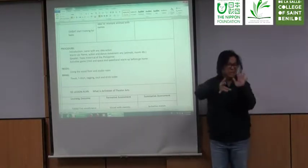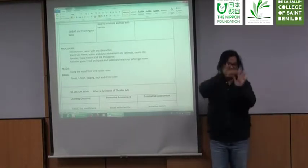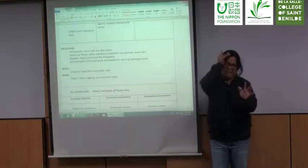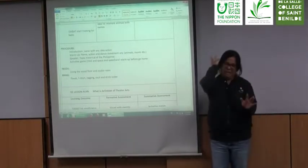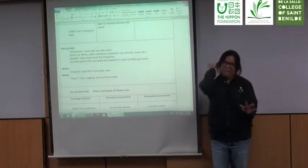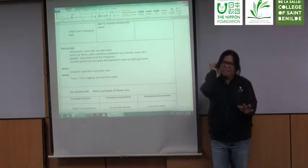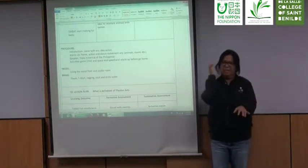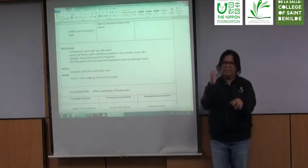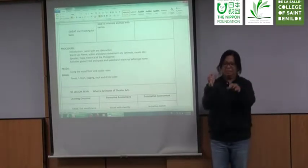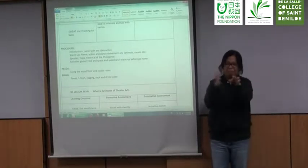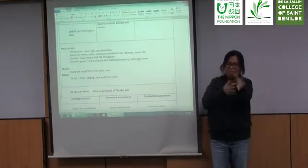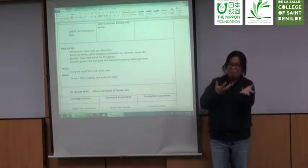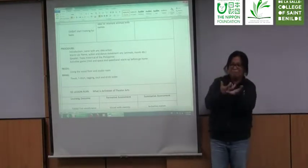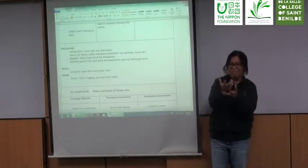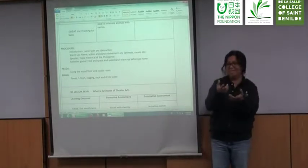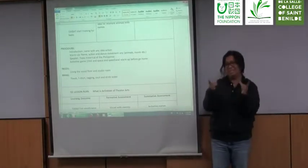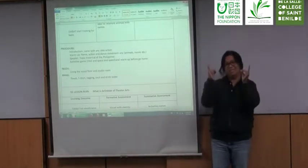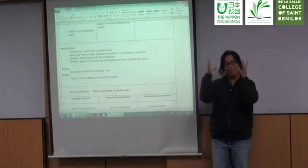okay, so we should take other shoes.